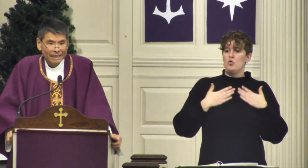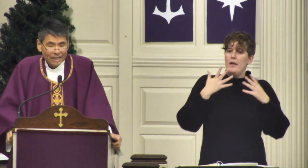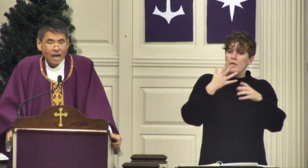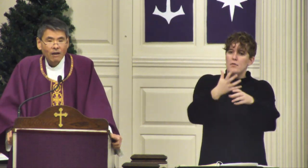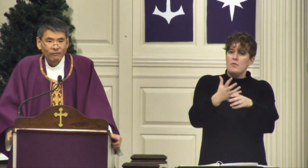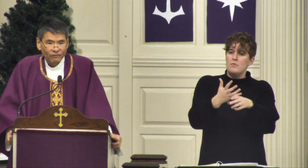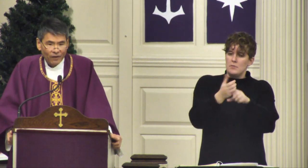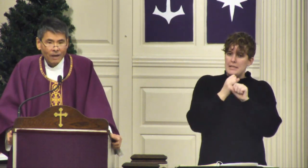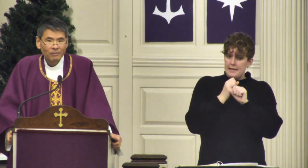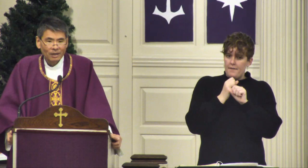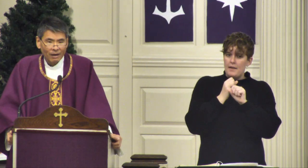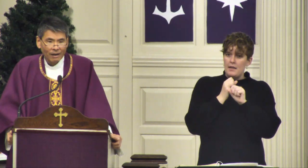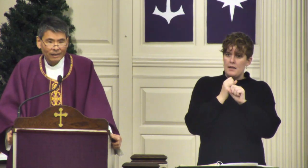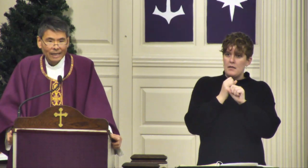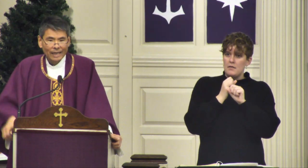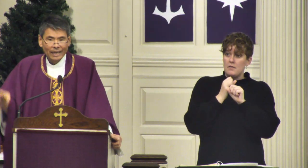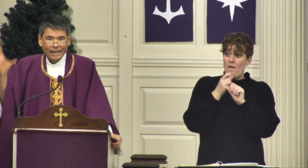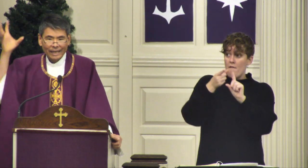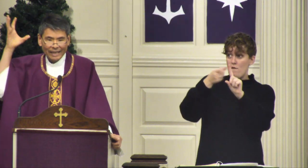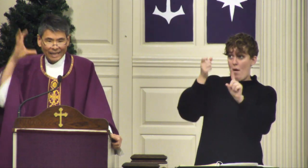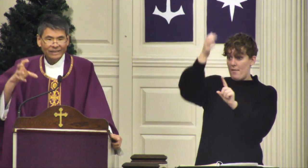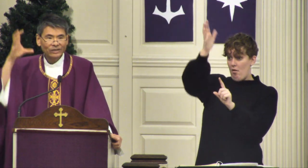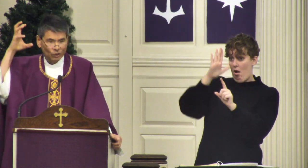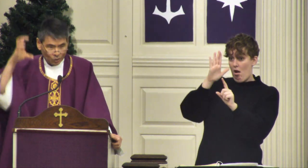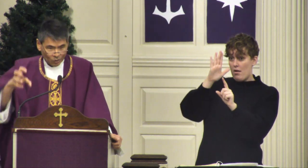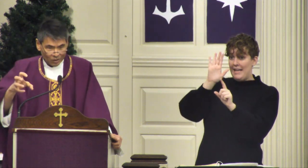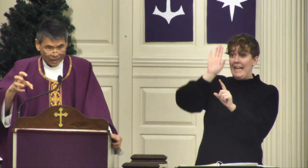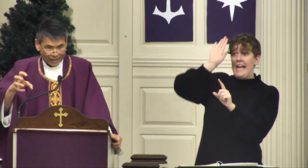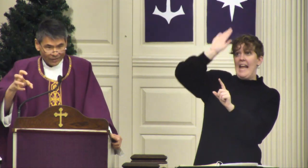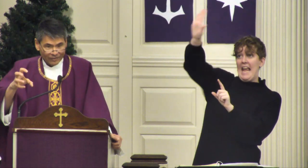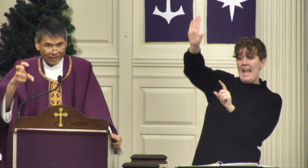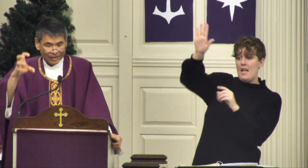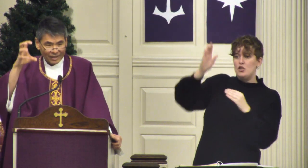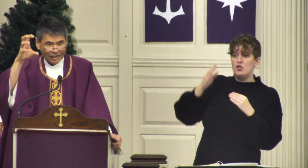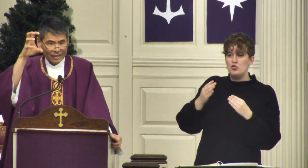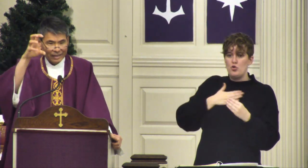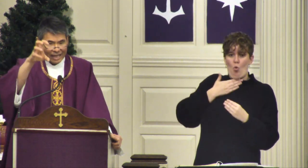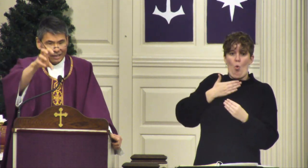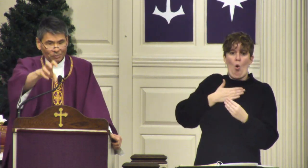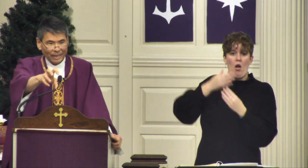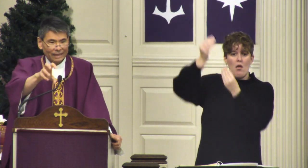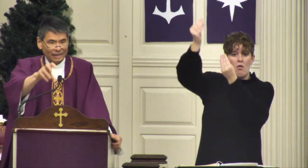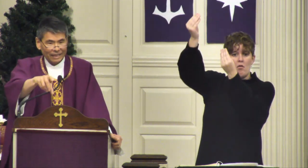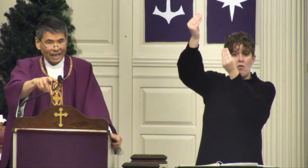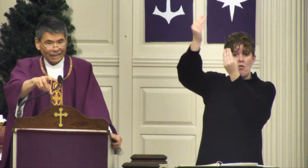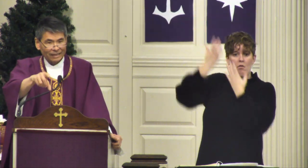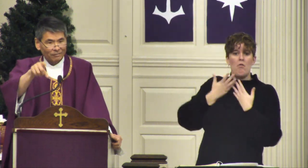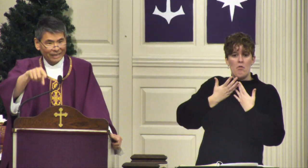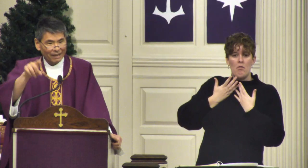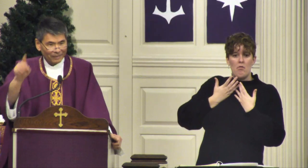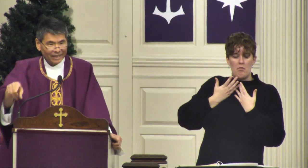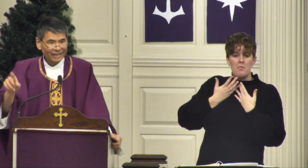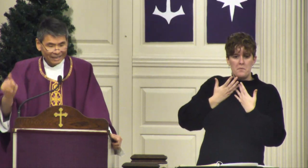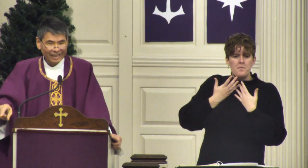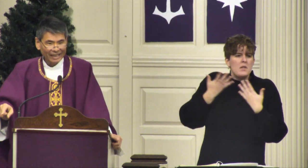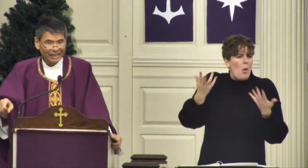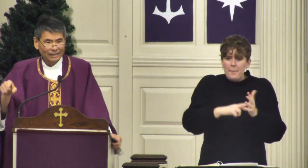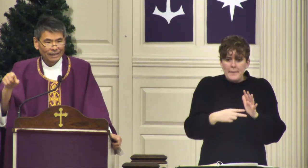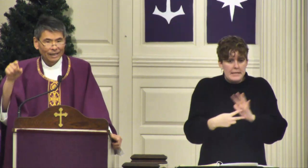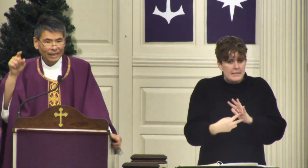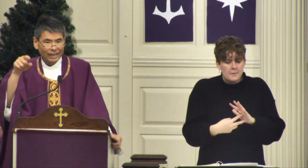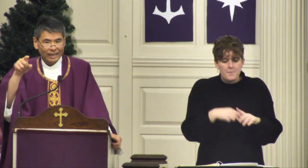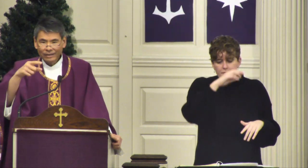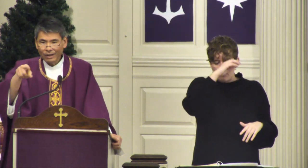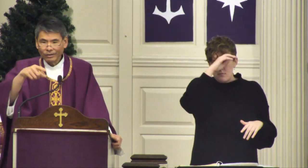receiving from God his joy that is placed in us. And what that means is